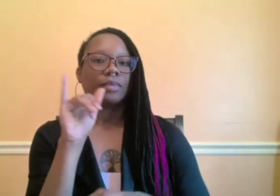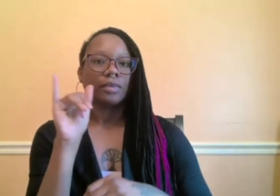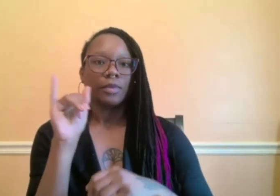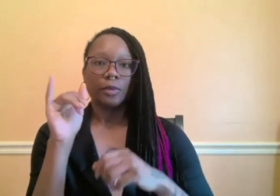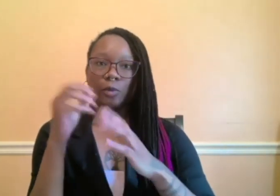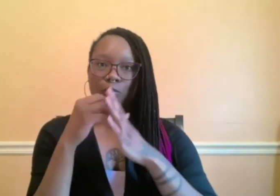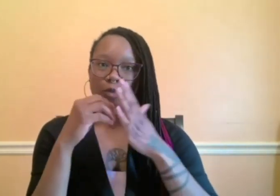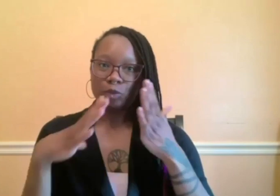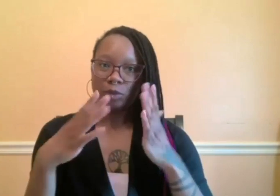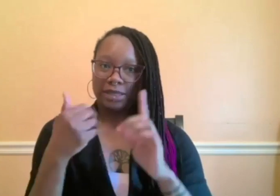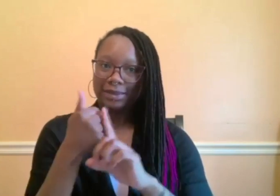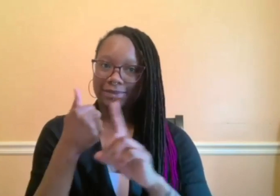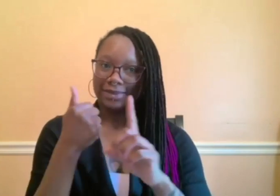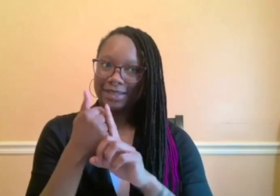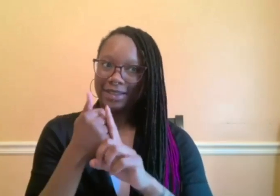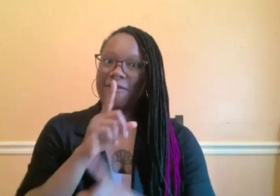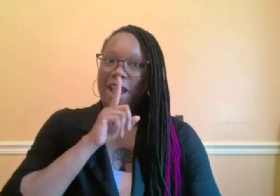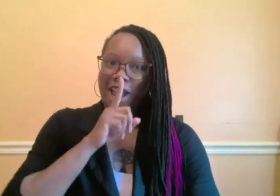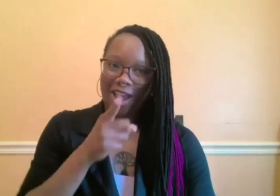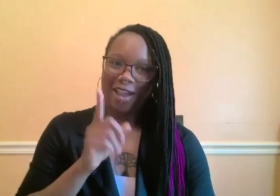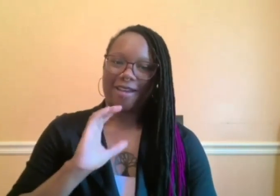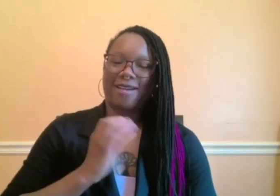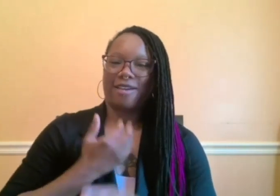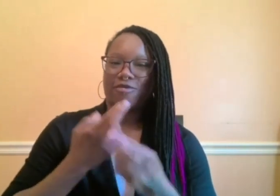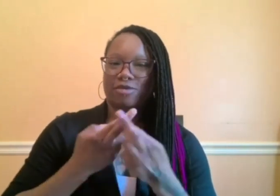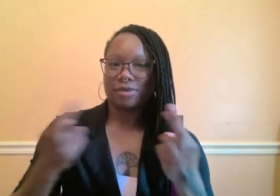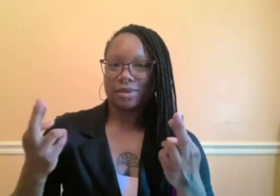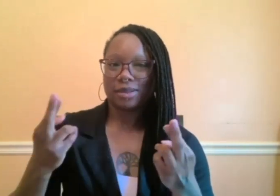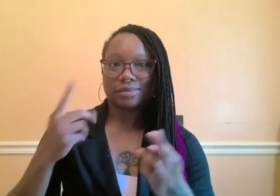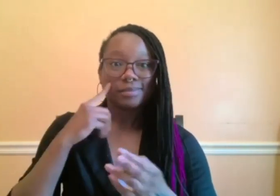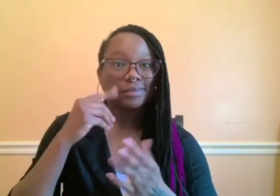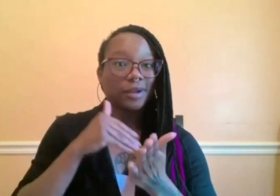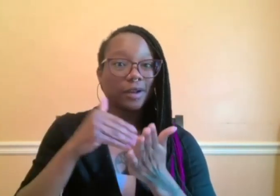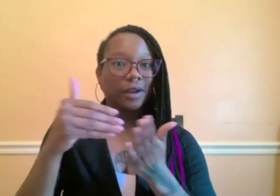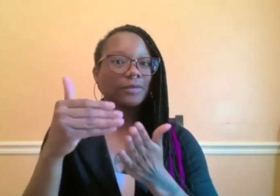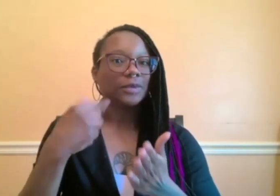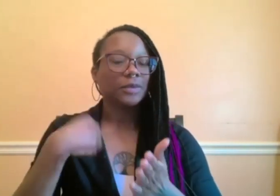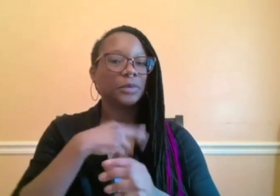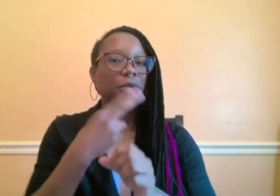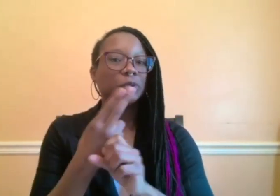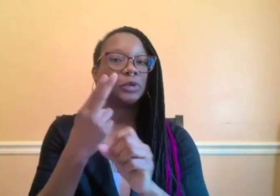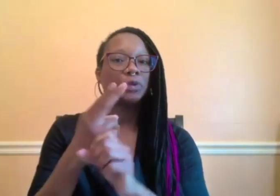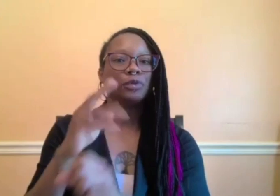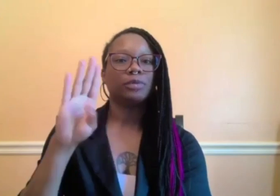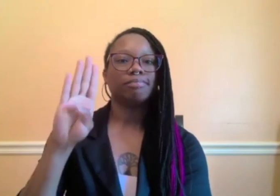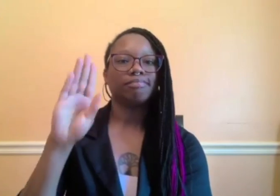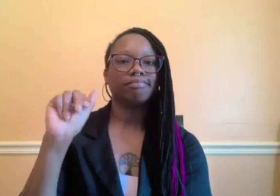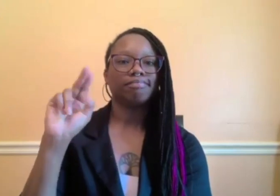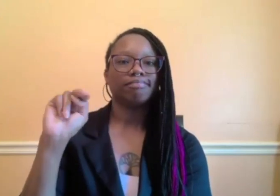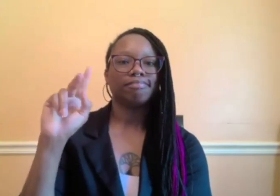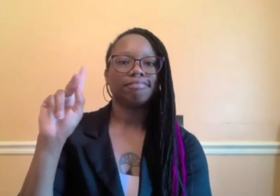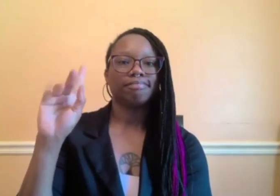This is Gloshonda speaking. Thinking about the students, they are our resource. I think if we look to